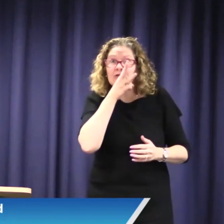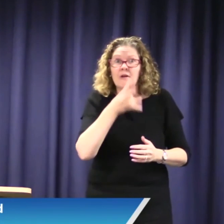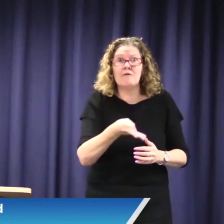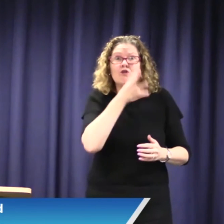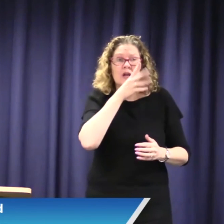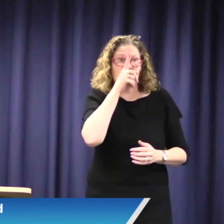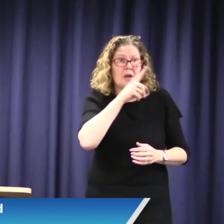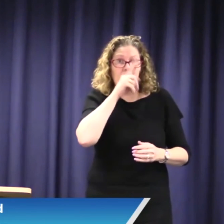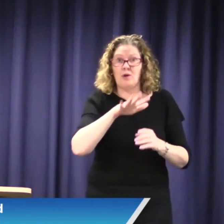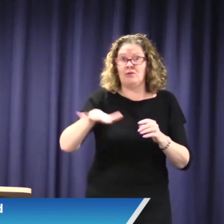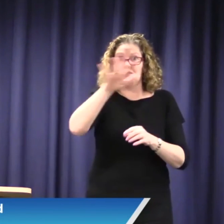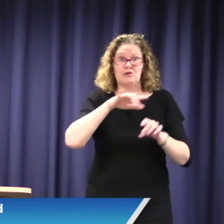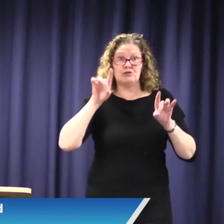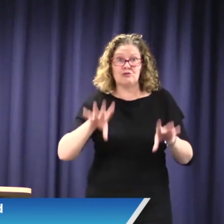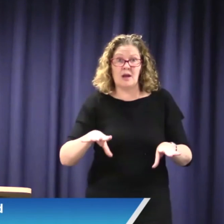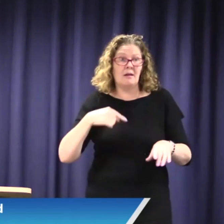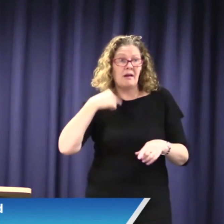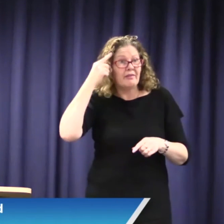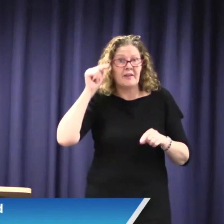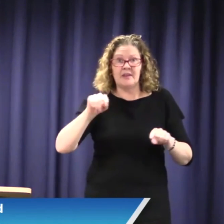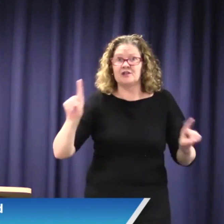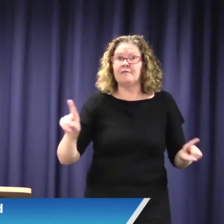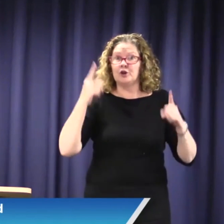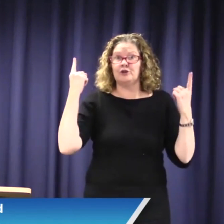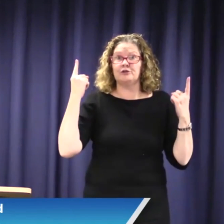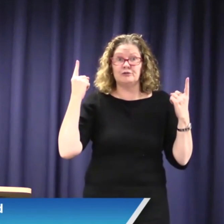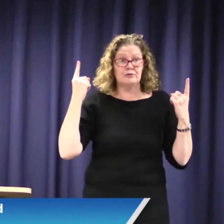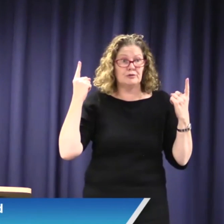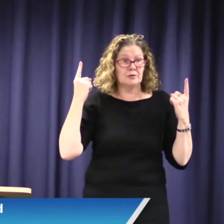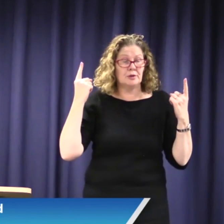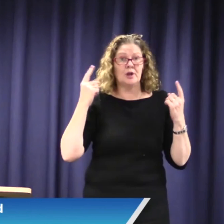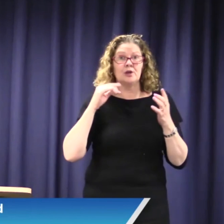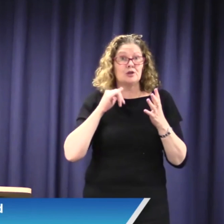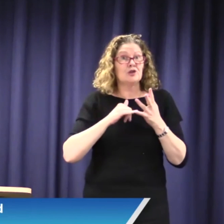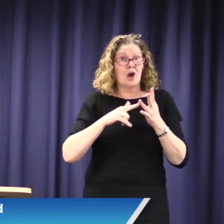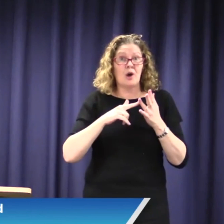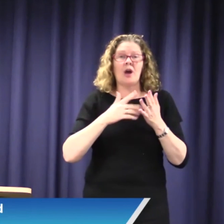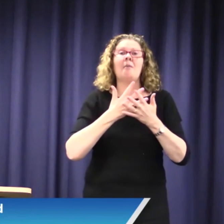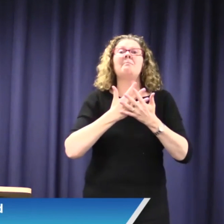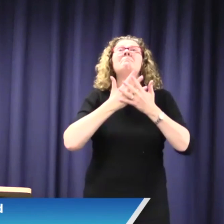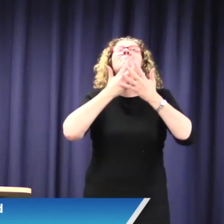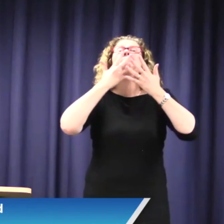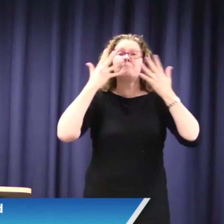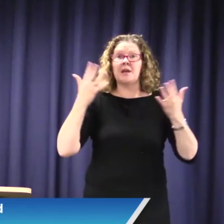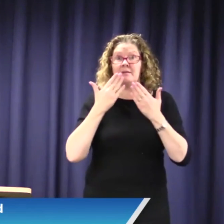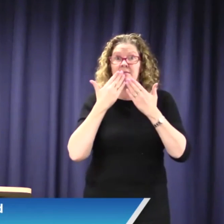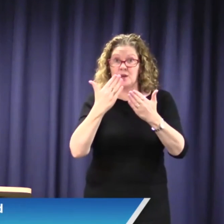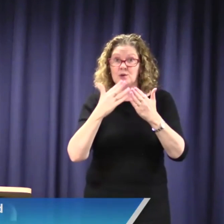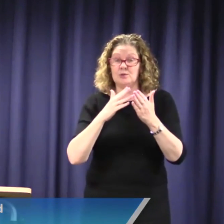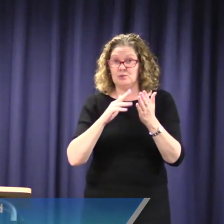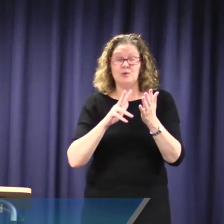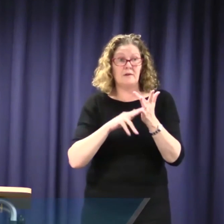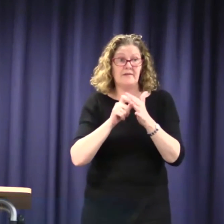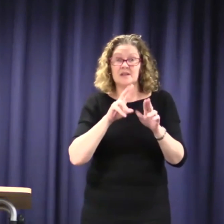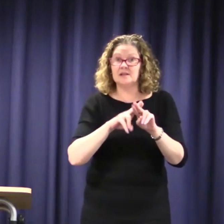more. I imagine 300 to 400 people all around Australia have accessed this live stream, and I think that's a first. So a